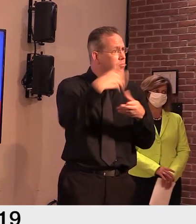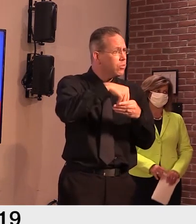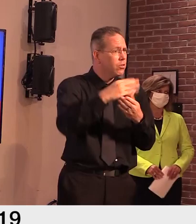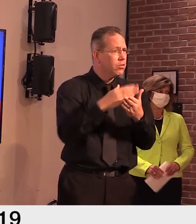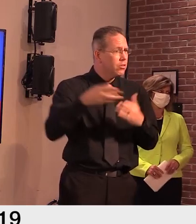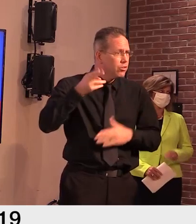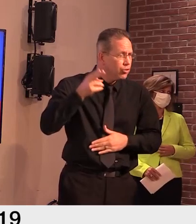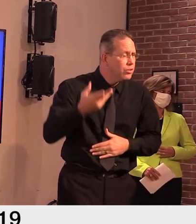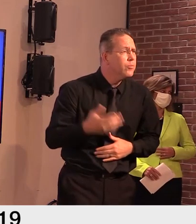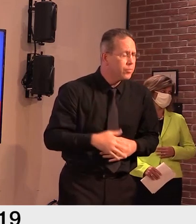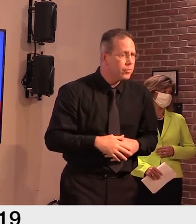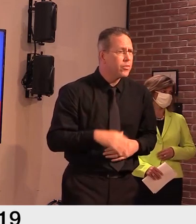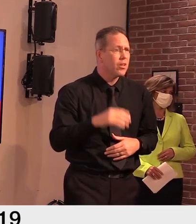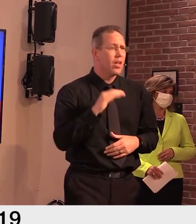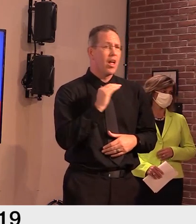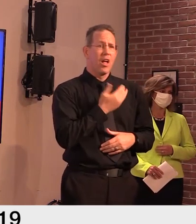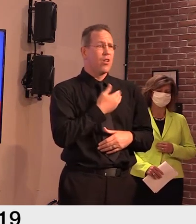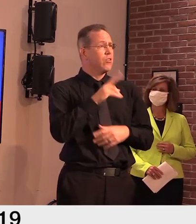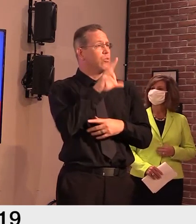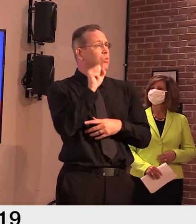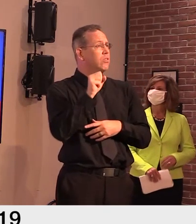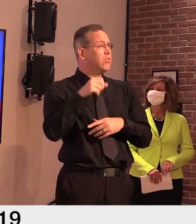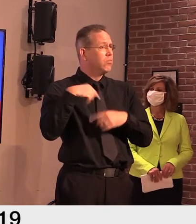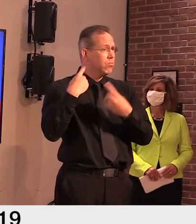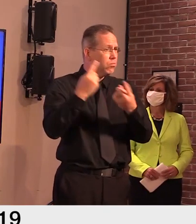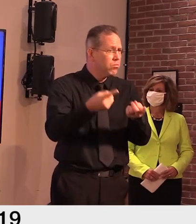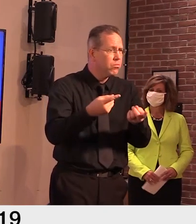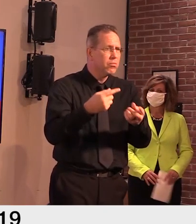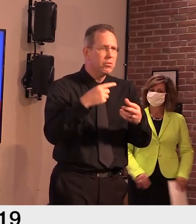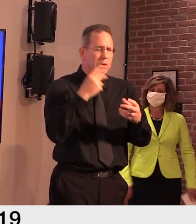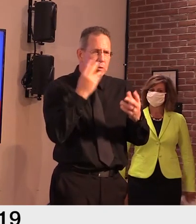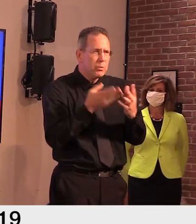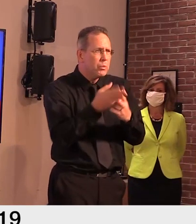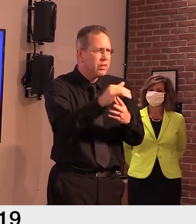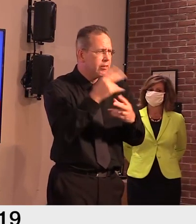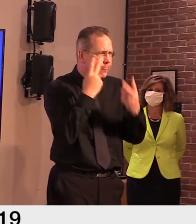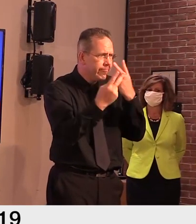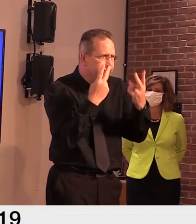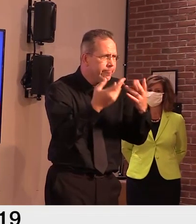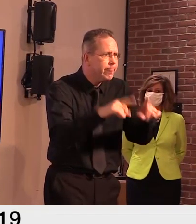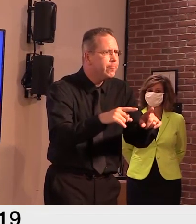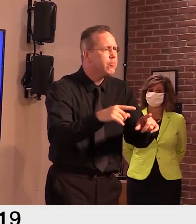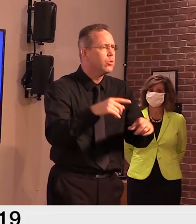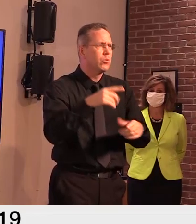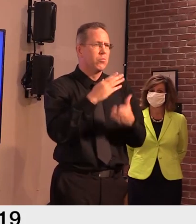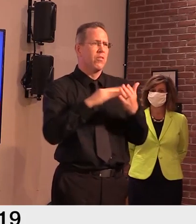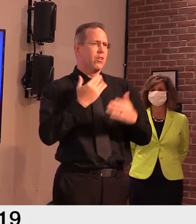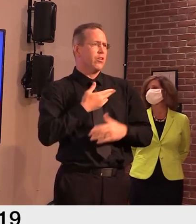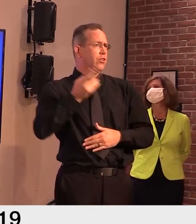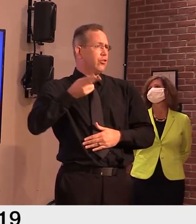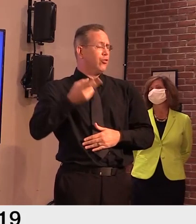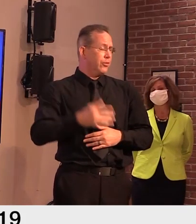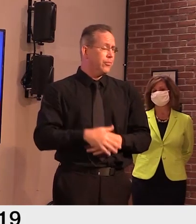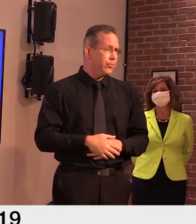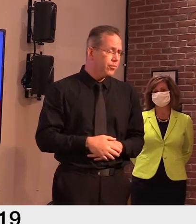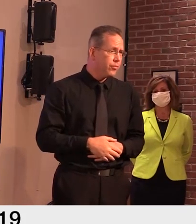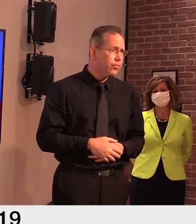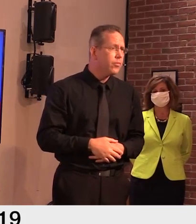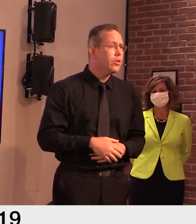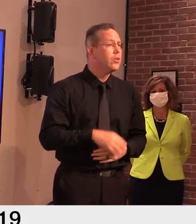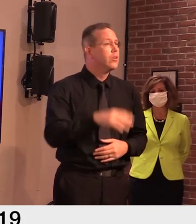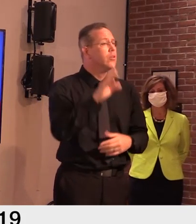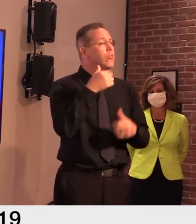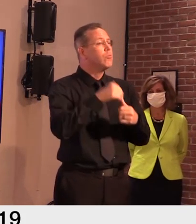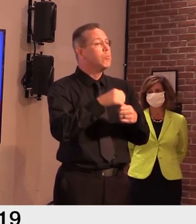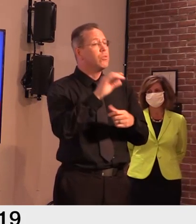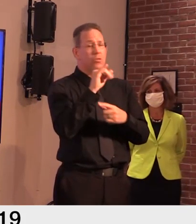Black history is American history. And we must never forget that our present-day prosperity came at